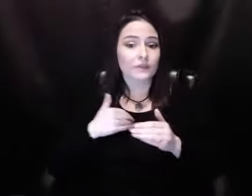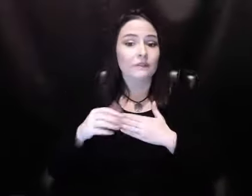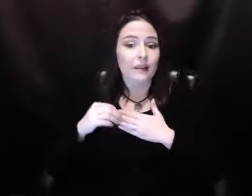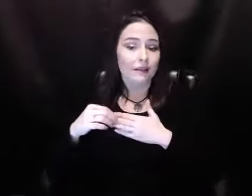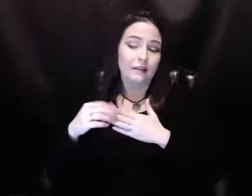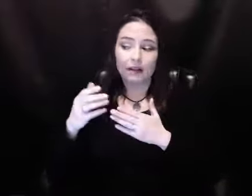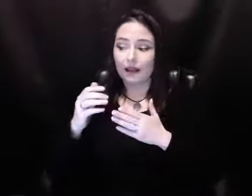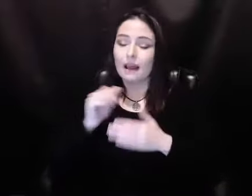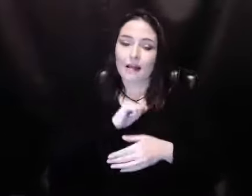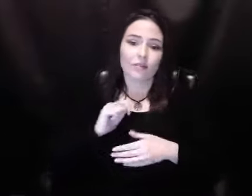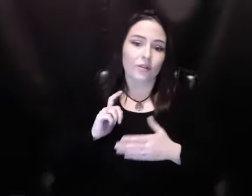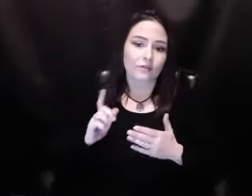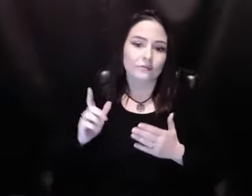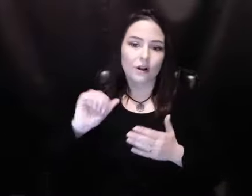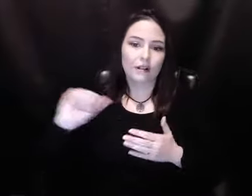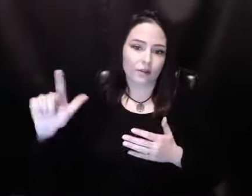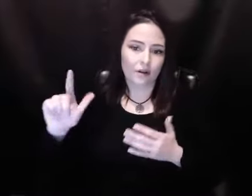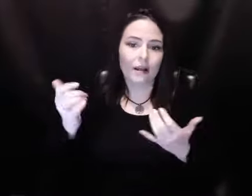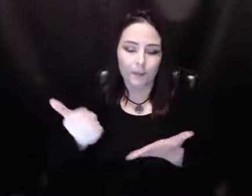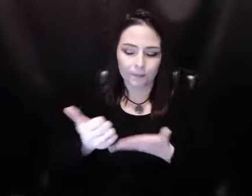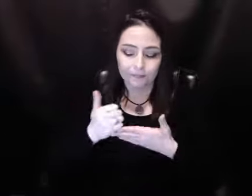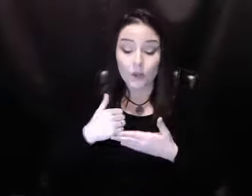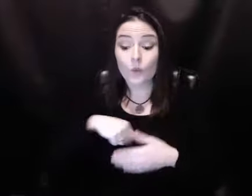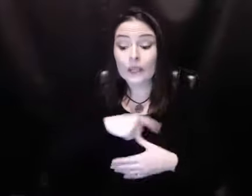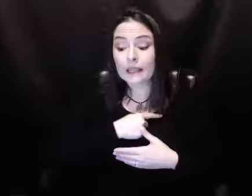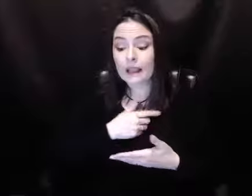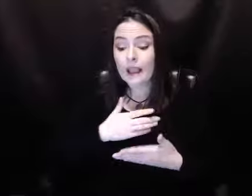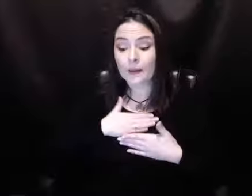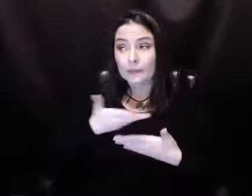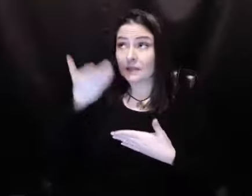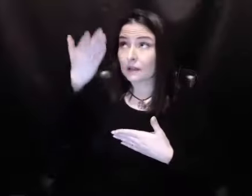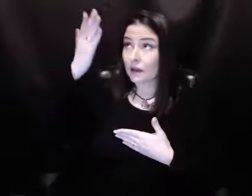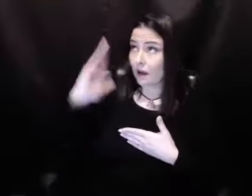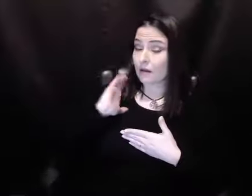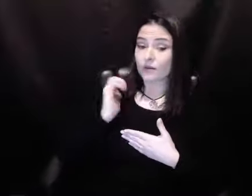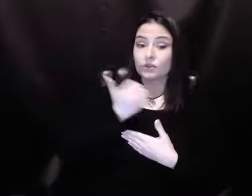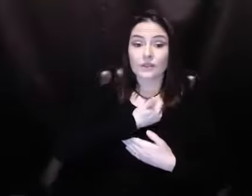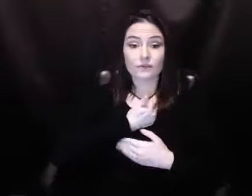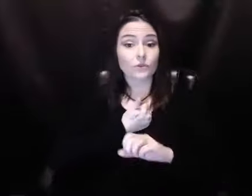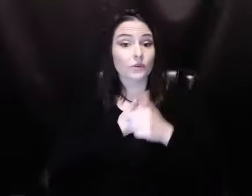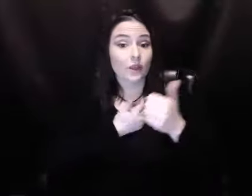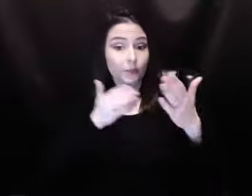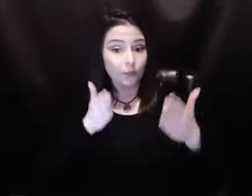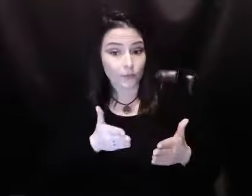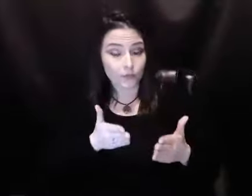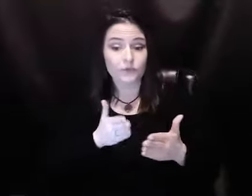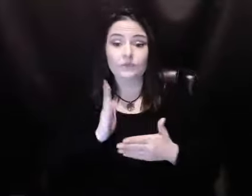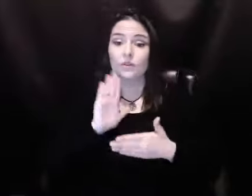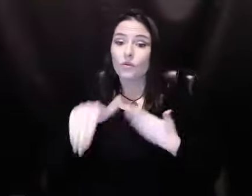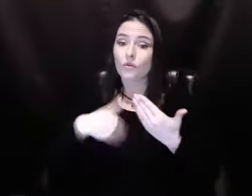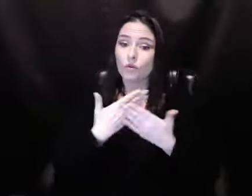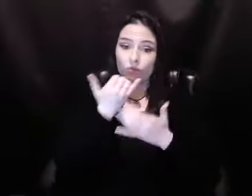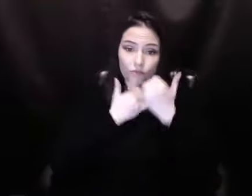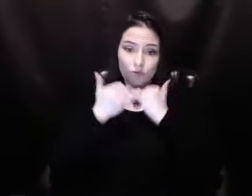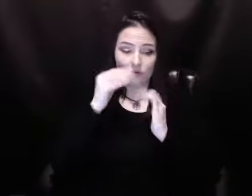was able to look at myself thoroughly and write down my exact thoughts and feelings. I must admit that I was very hard